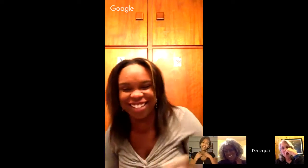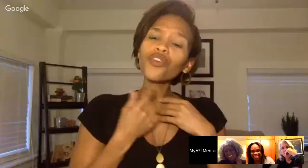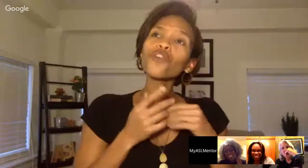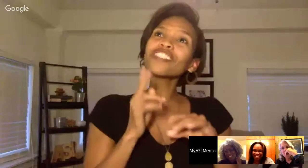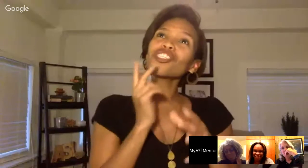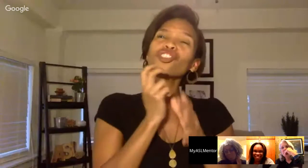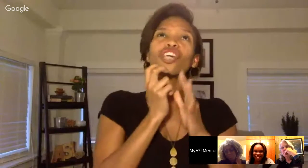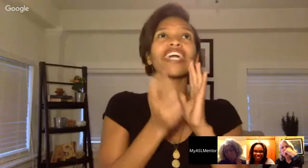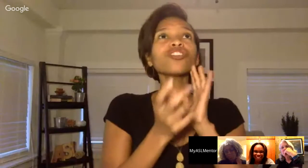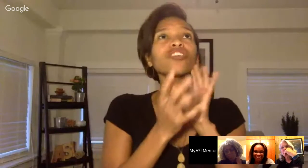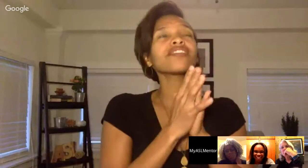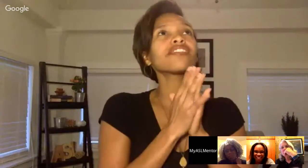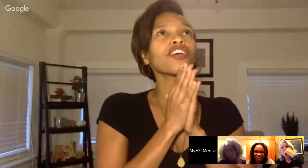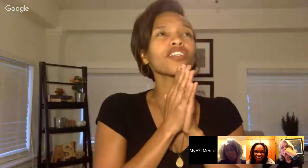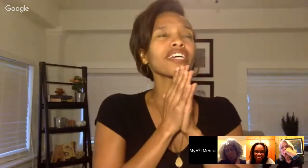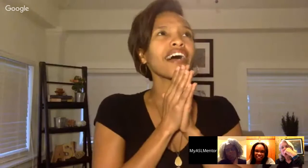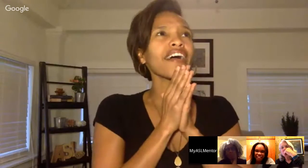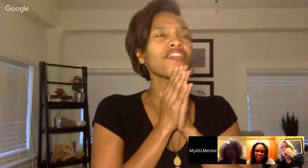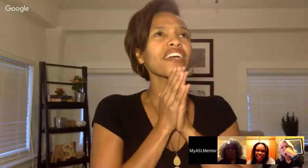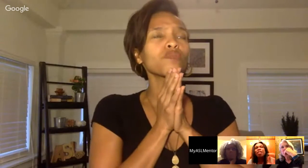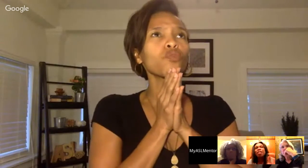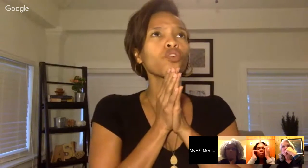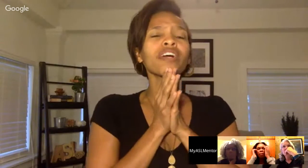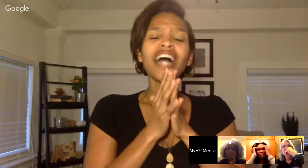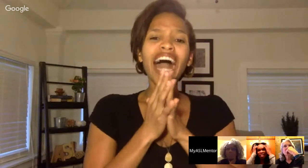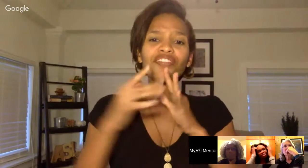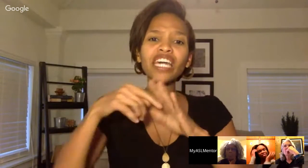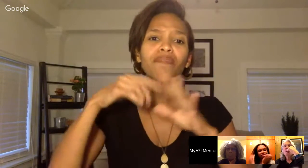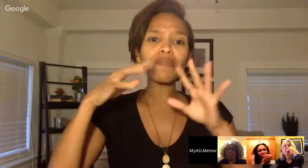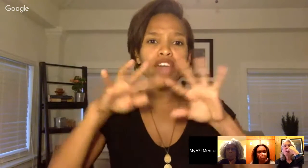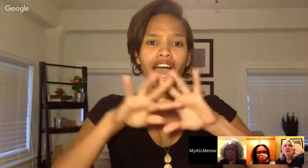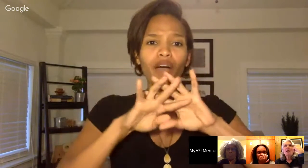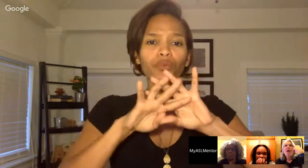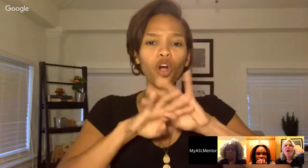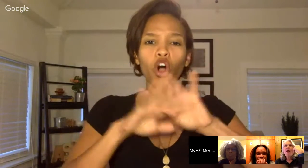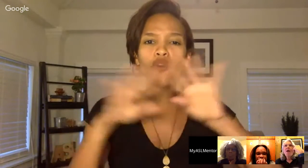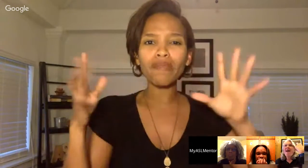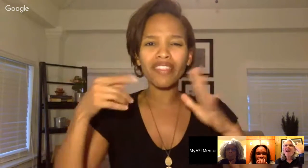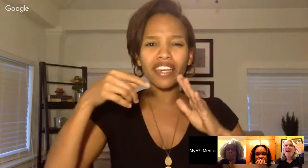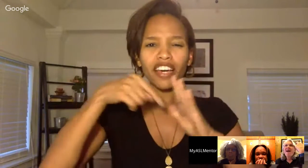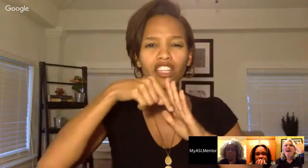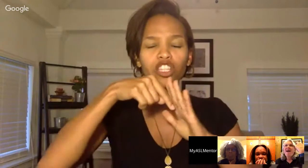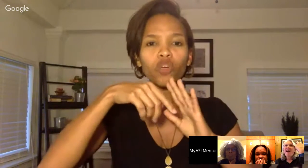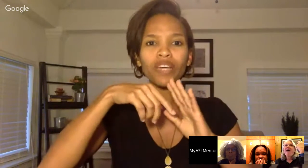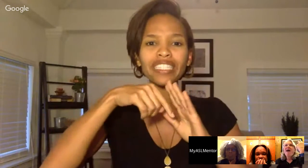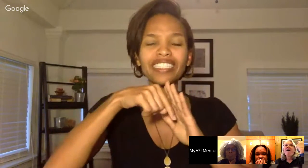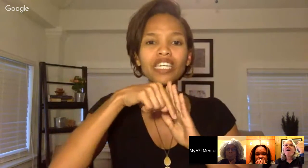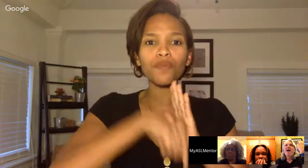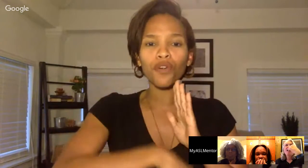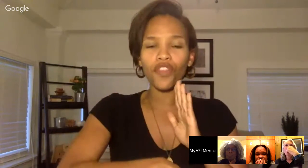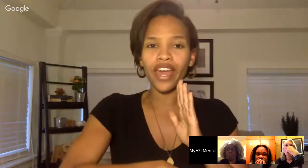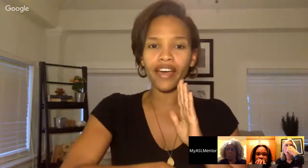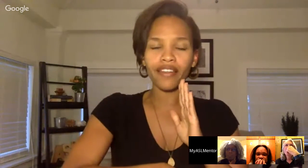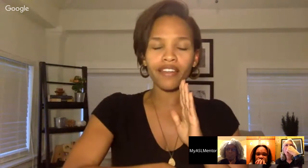I don't know if it's a change necessarily. I think it's more, I think maybe we're all maybe thinking a little bit deeper